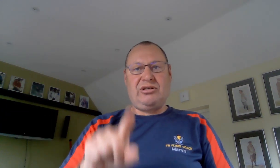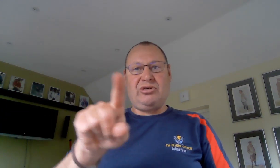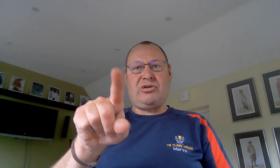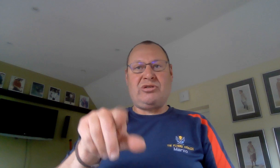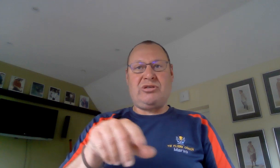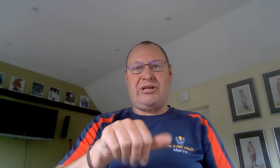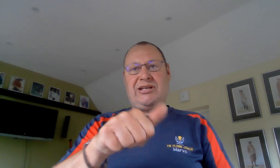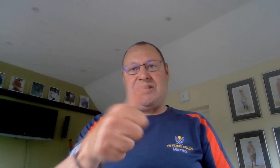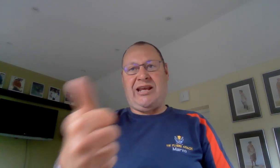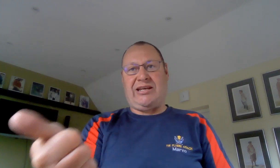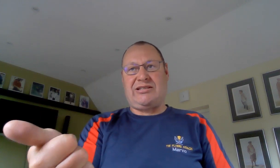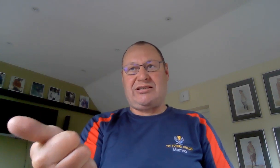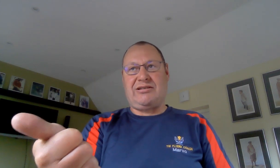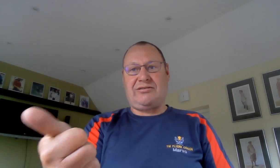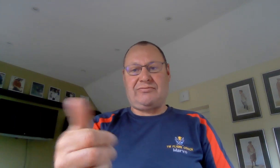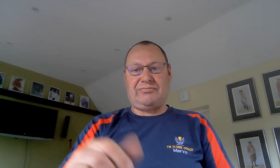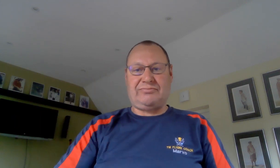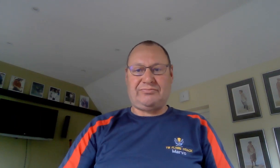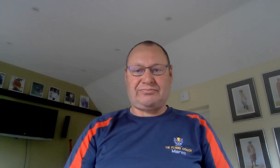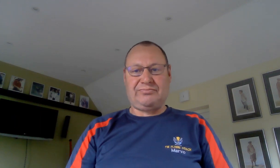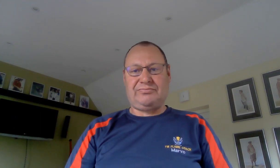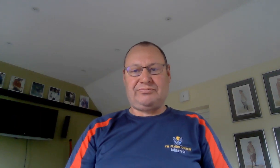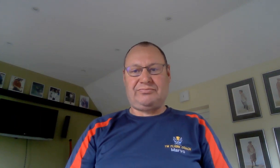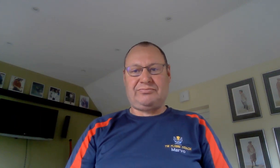You can do it next.